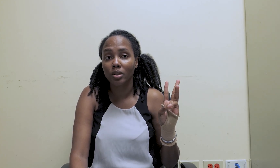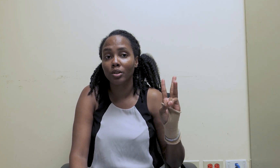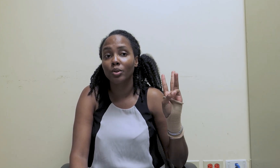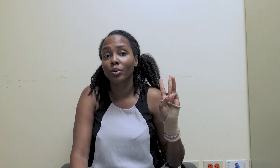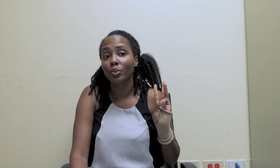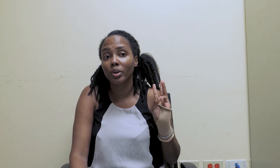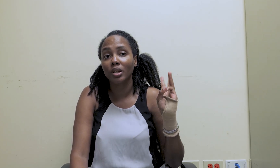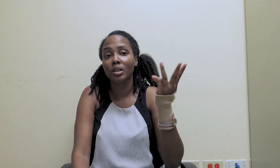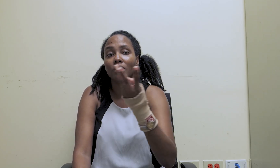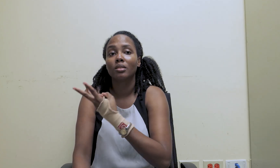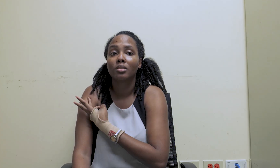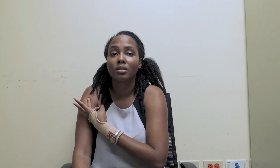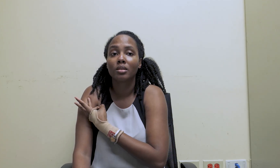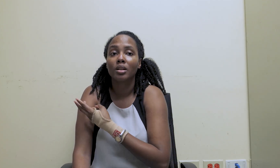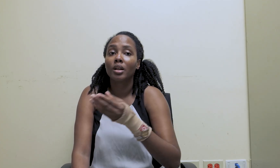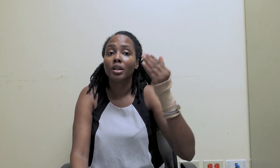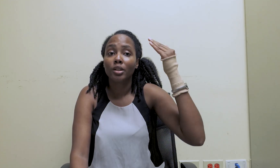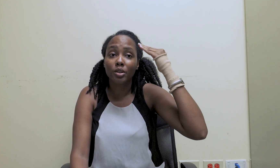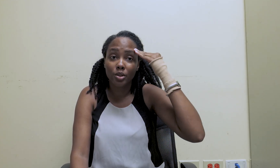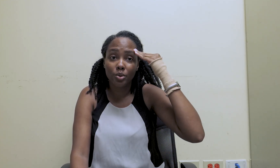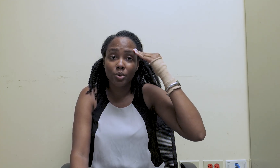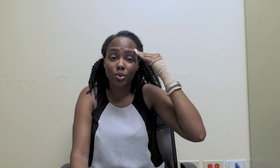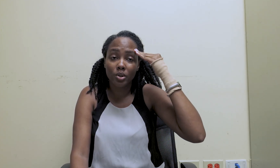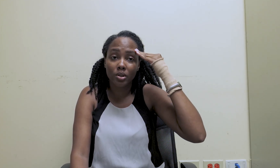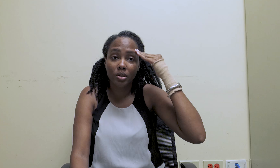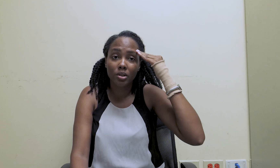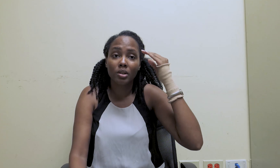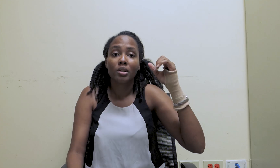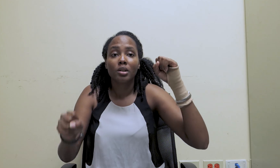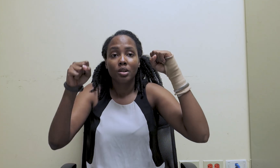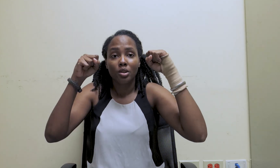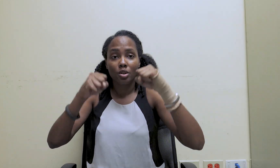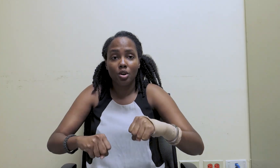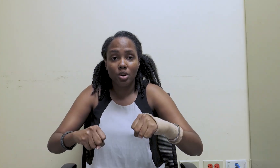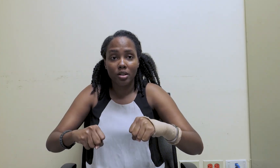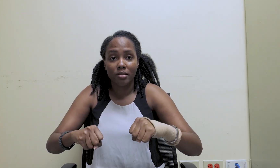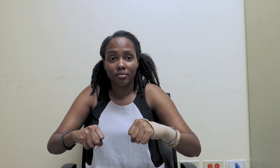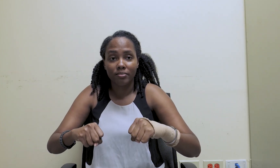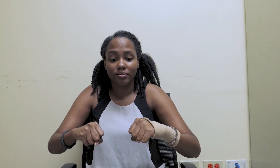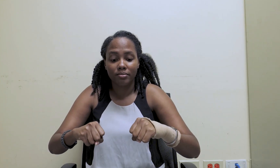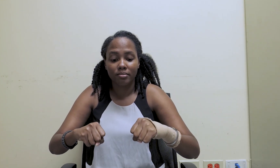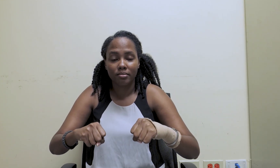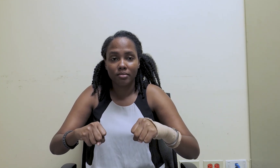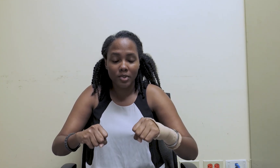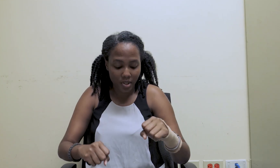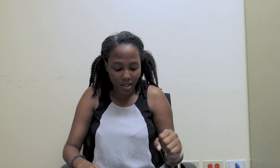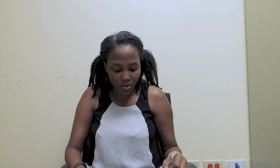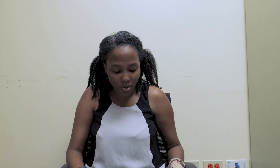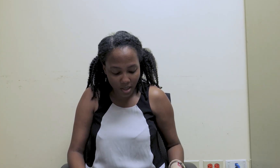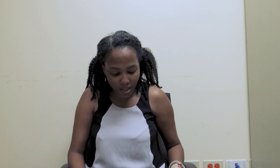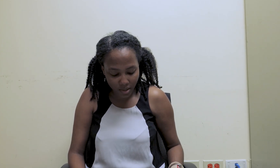could. We knew could. So let's do that line.